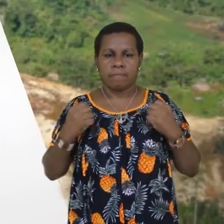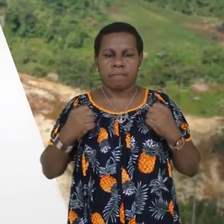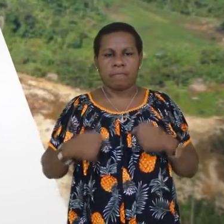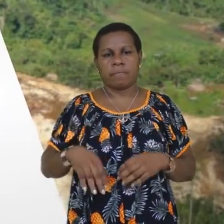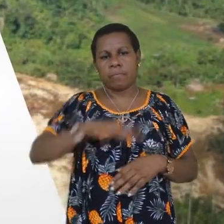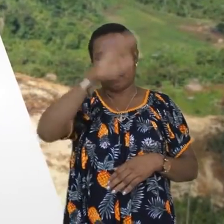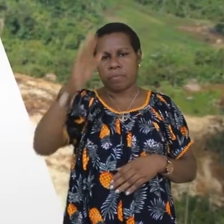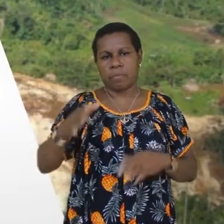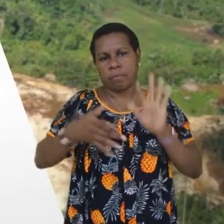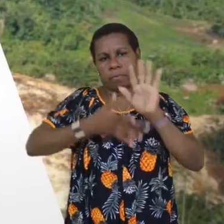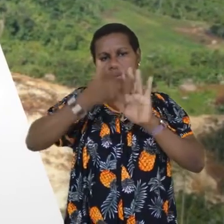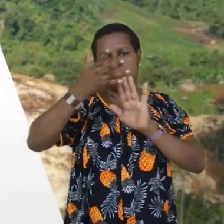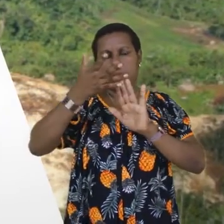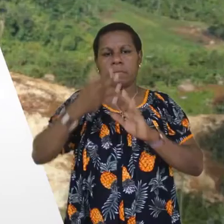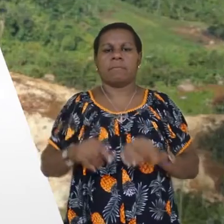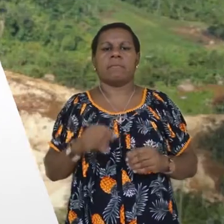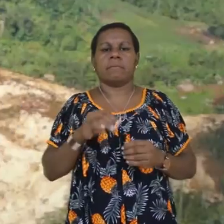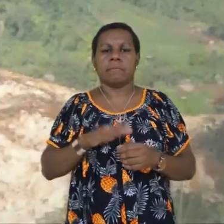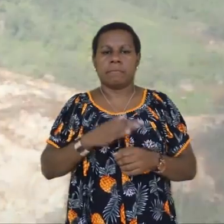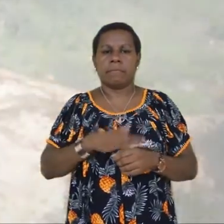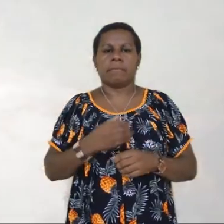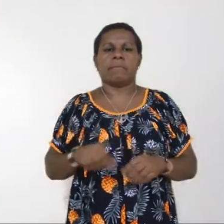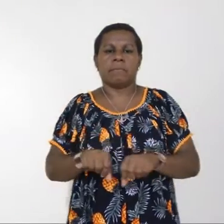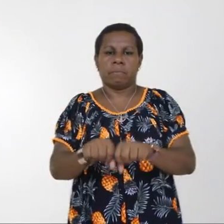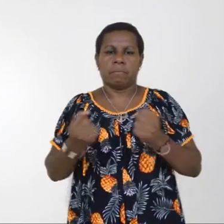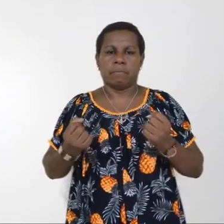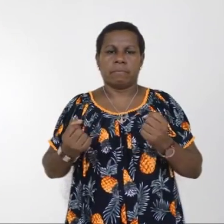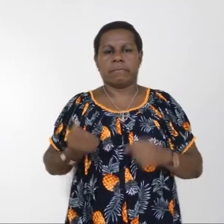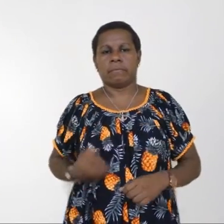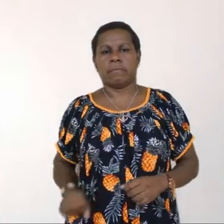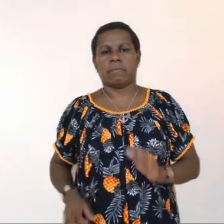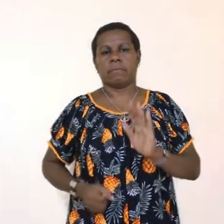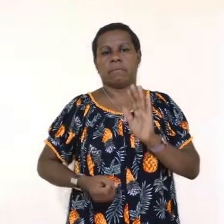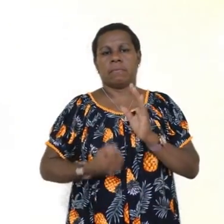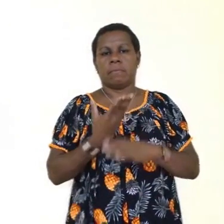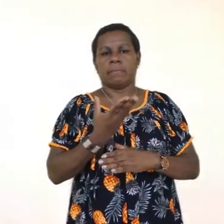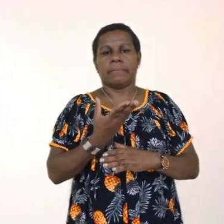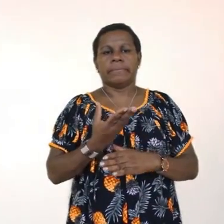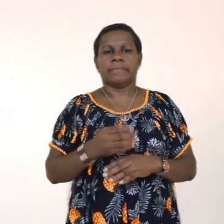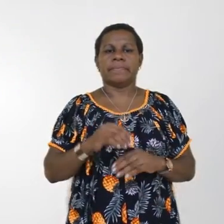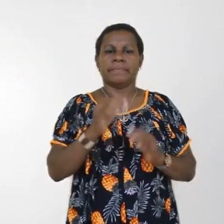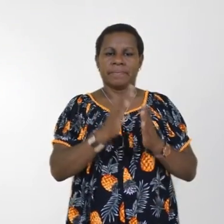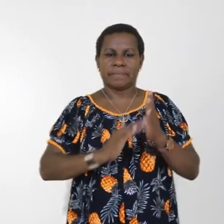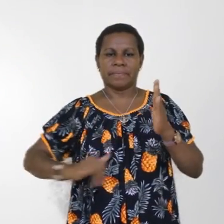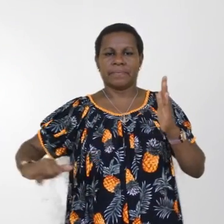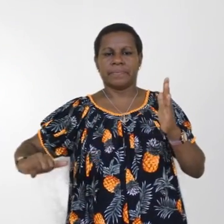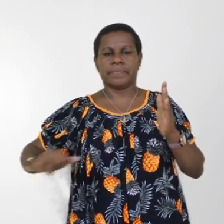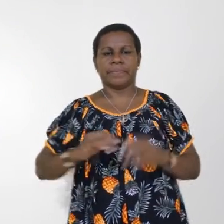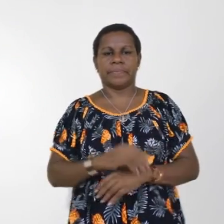come up in Lenslide. You ready to long